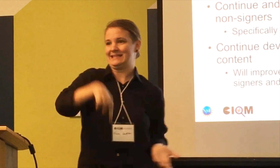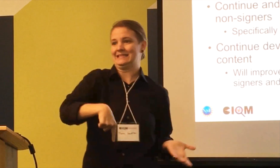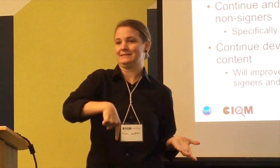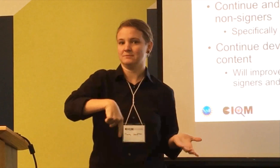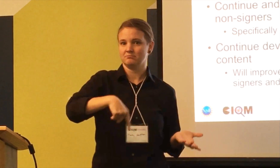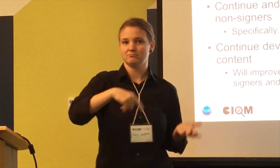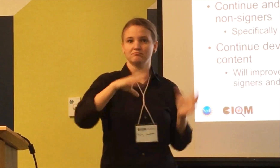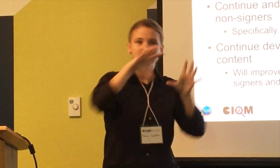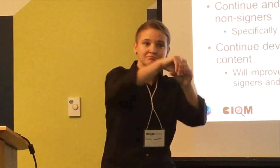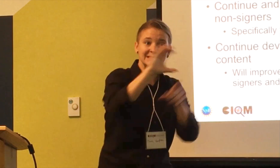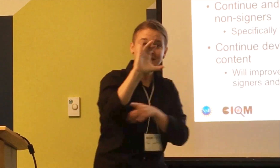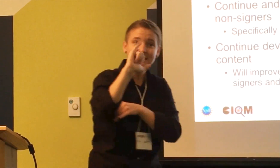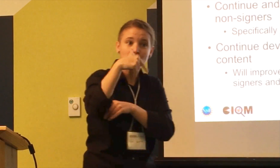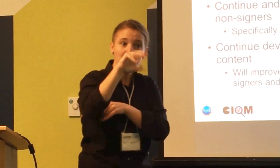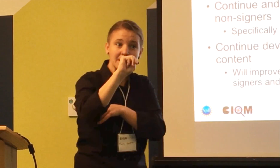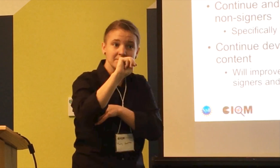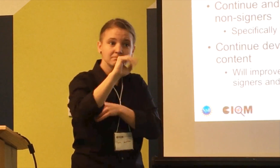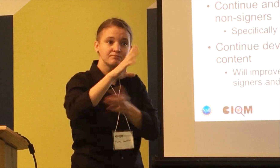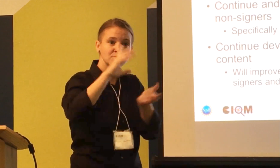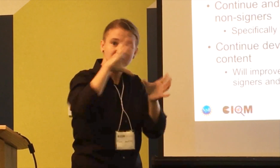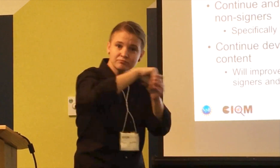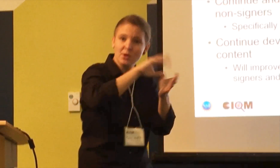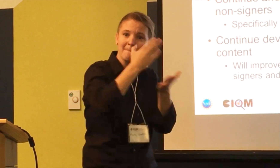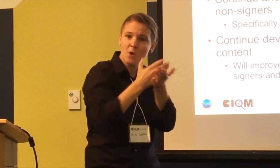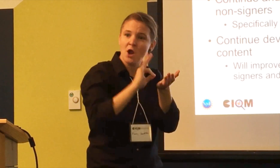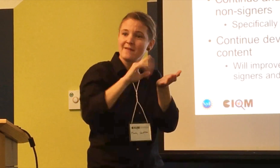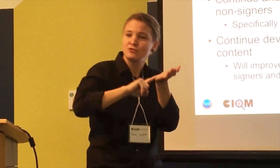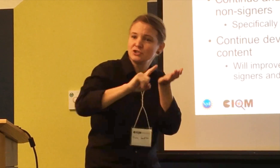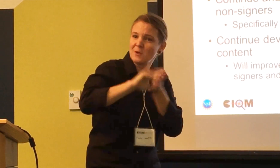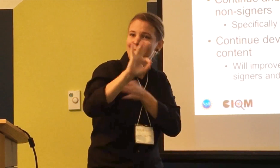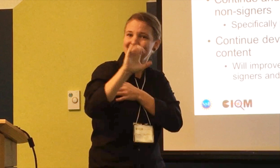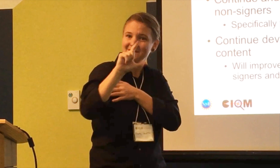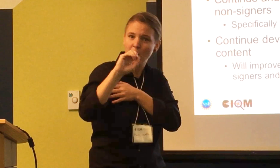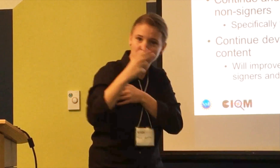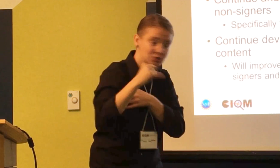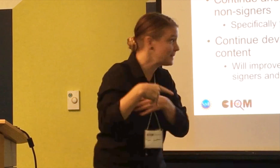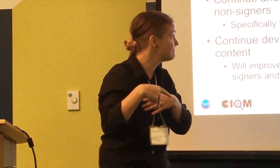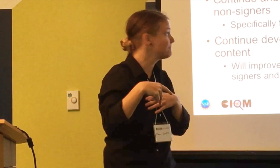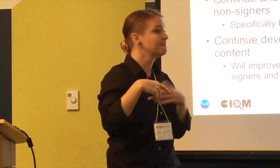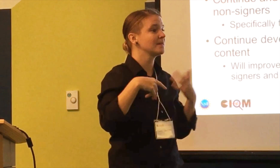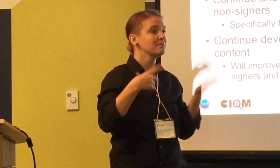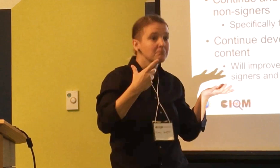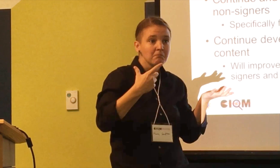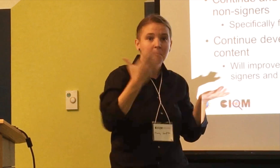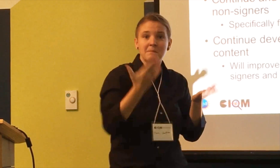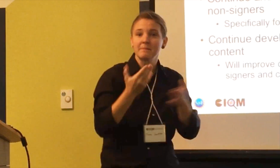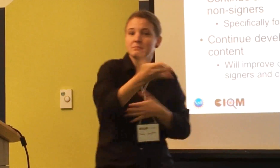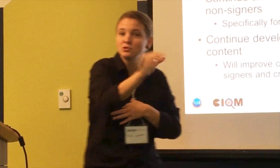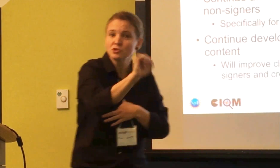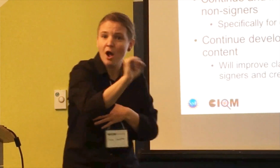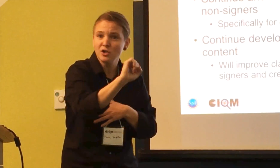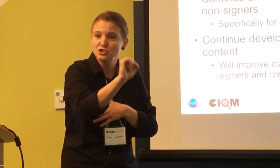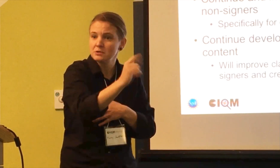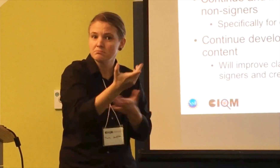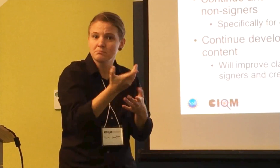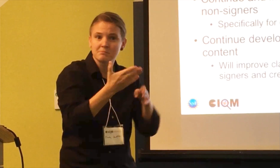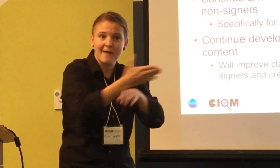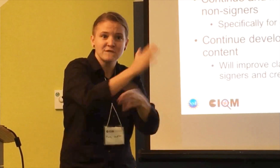So opportunities like this, Harvard seeking funding to make sure that there are opportunities for internships